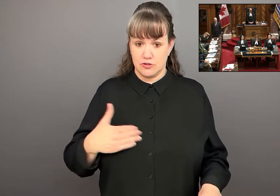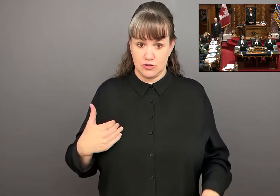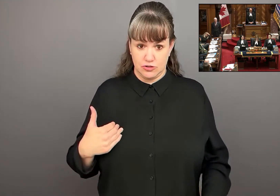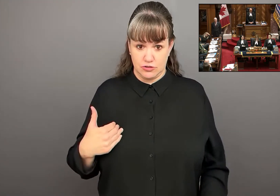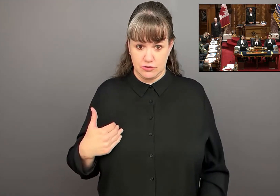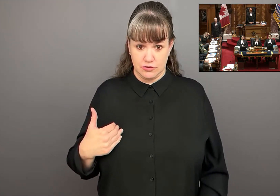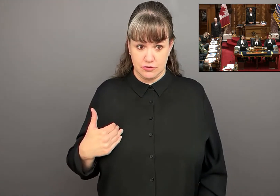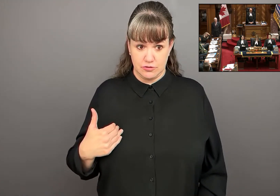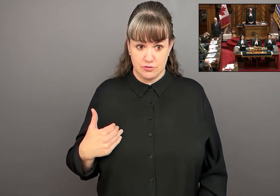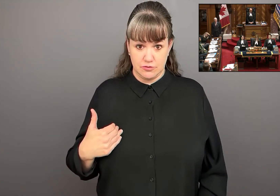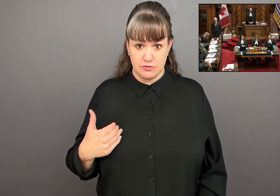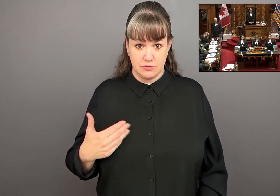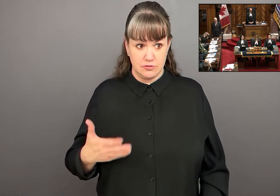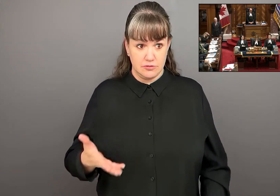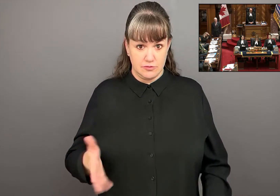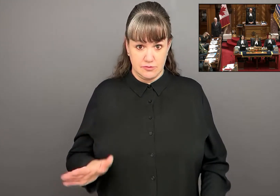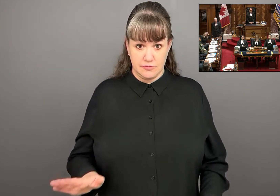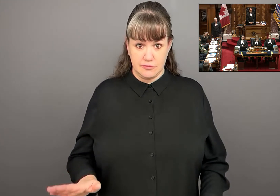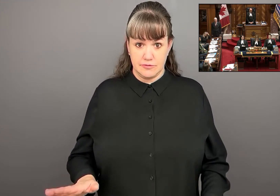Member for Surrey White Rock.